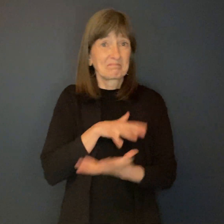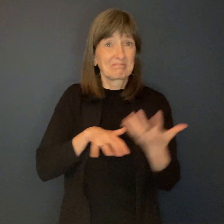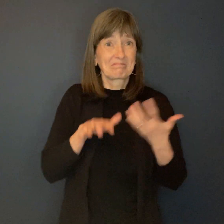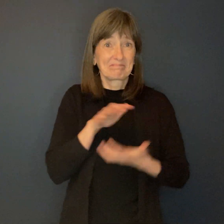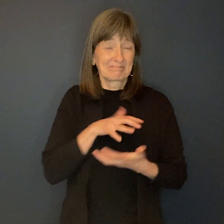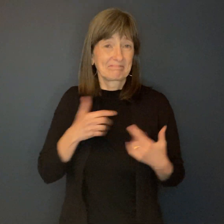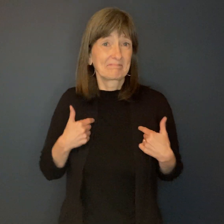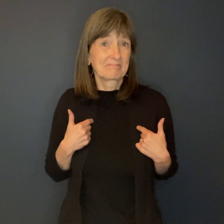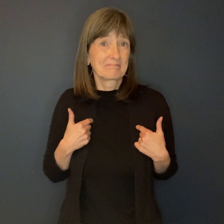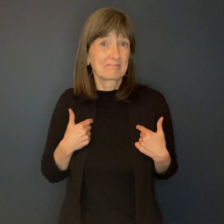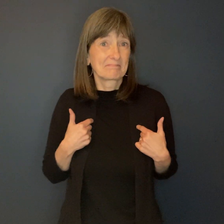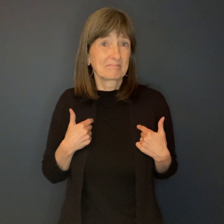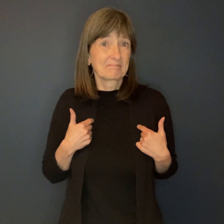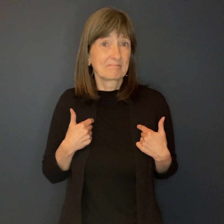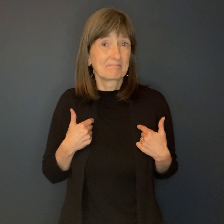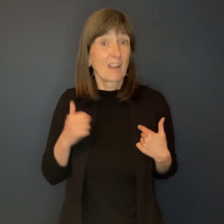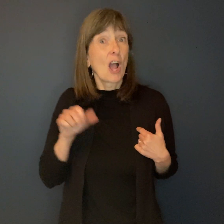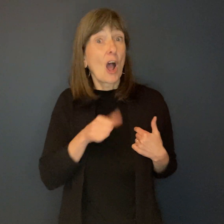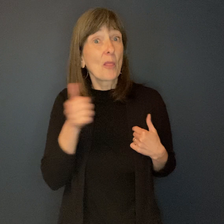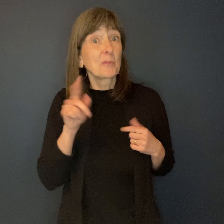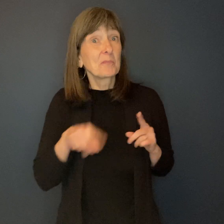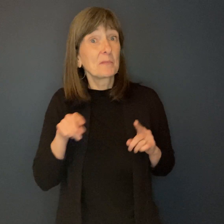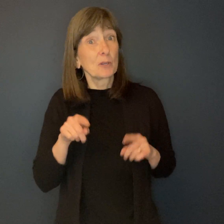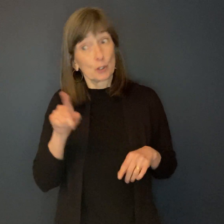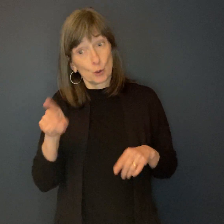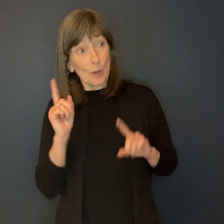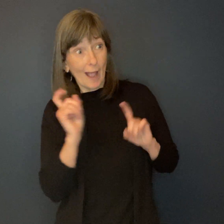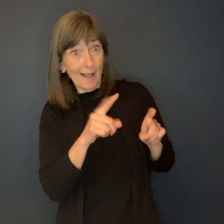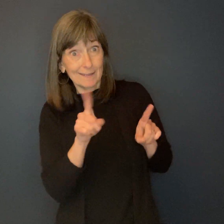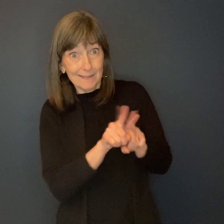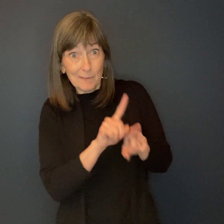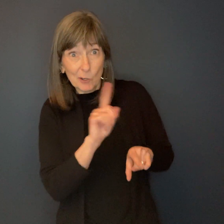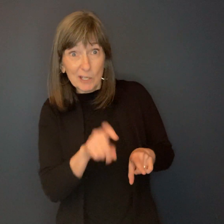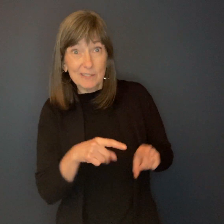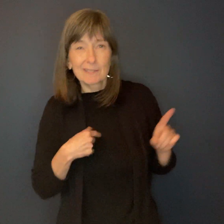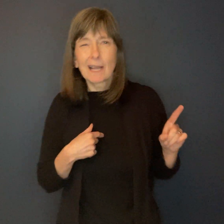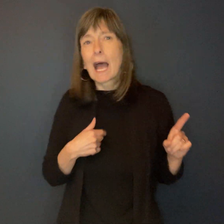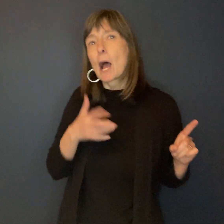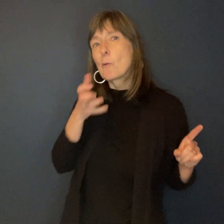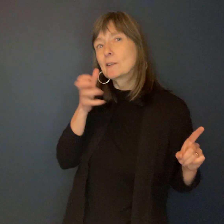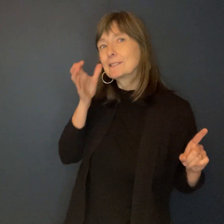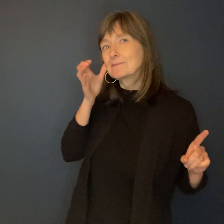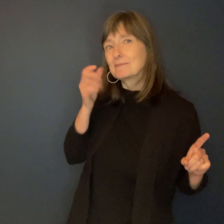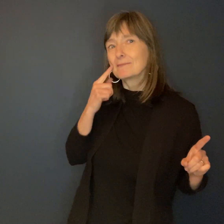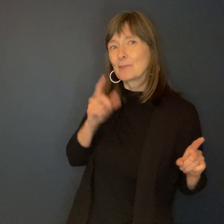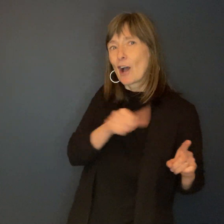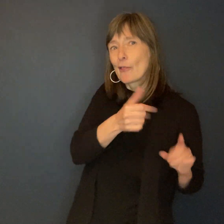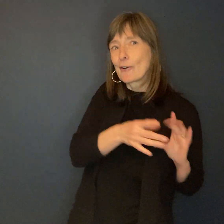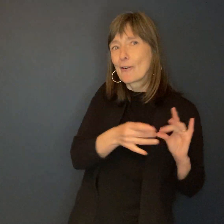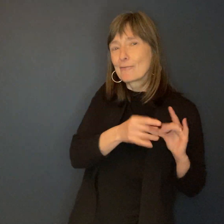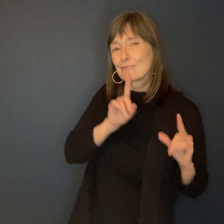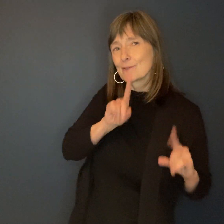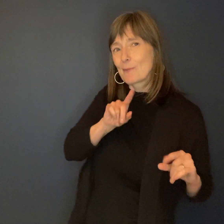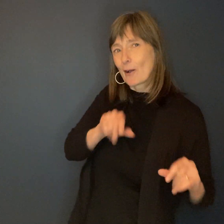people that you interview respond to that question. Yeah, and after we'll have to check that out. Just wondering, is there something, looking back